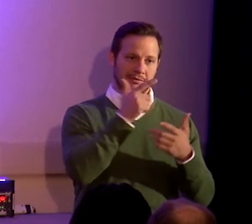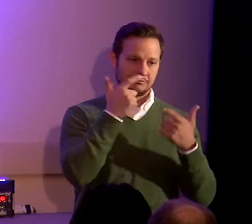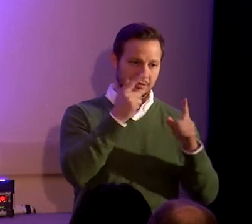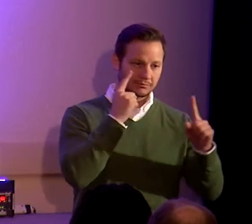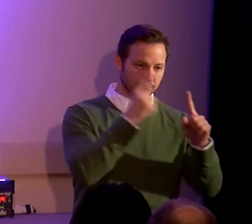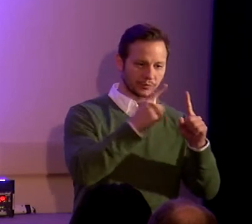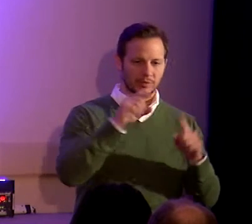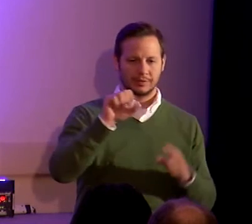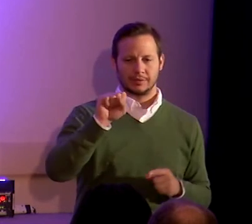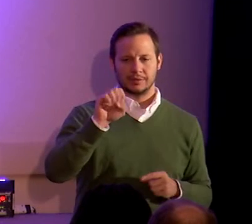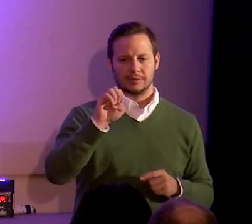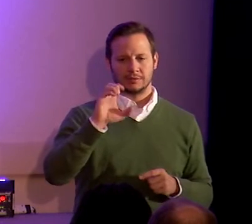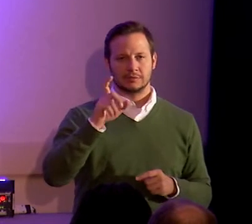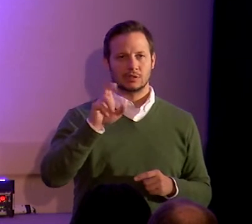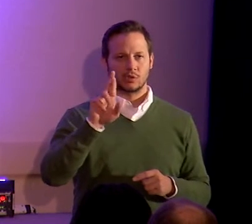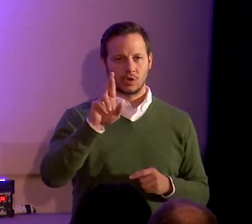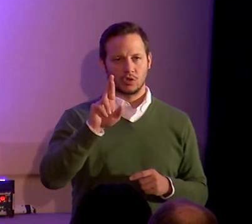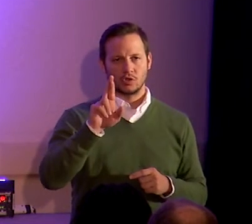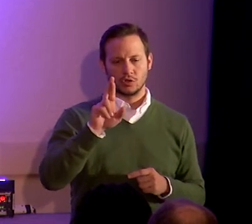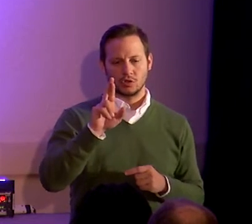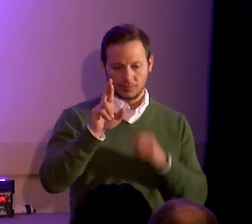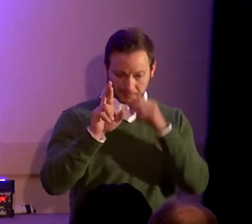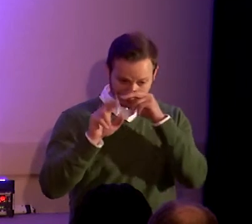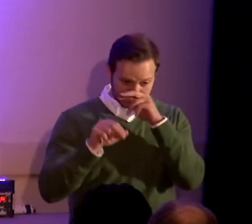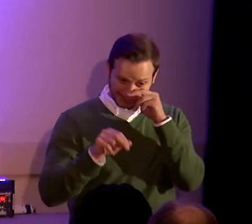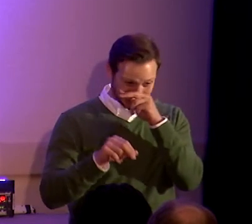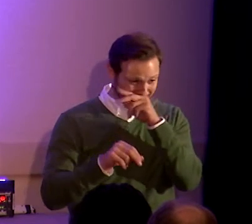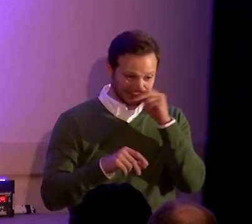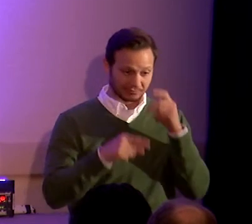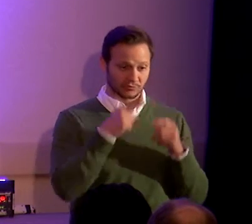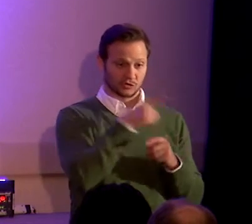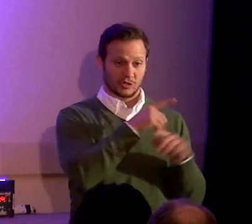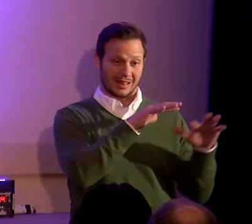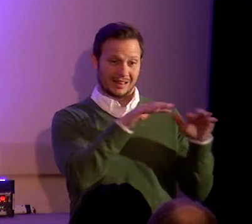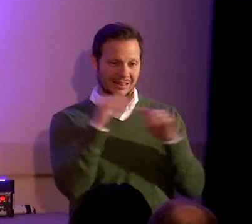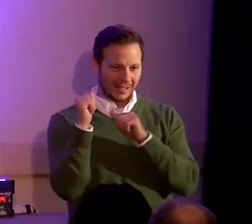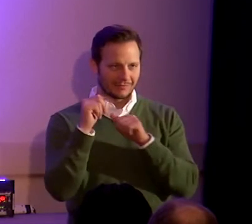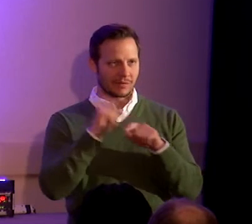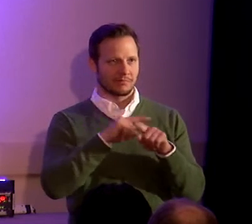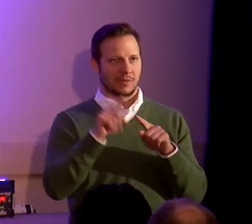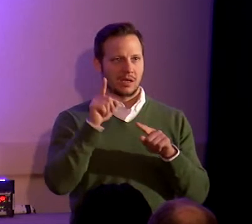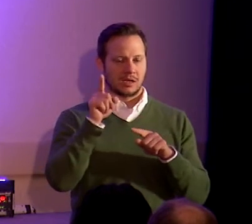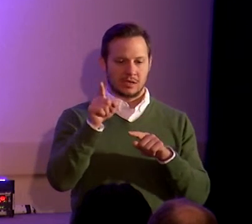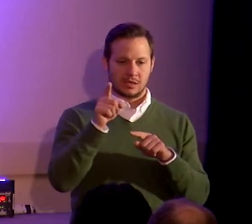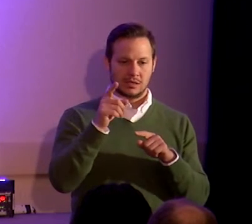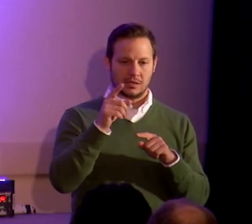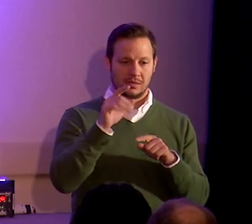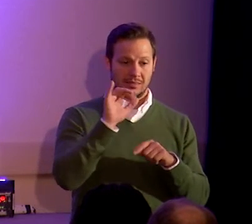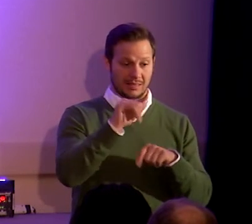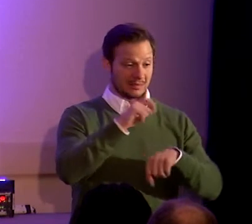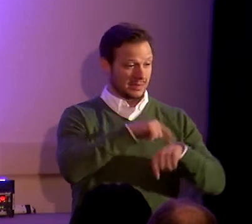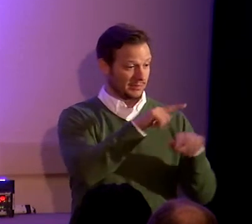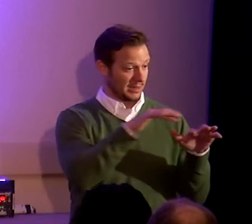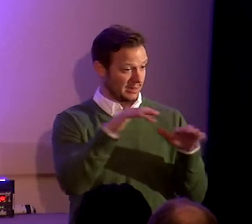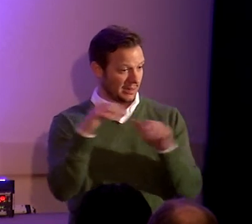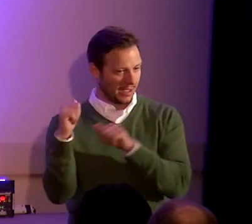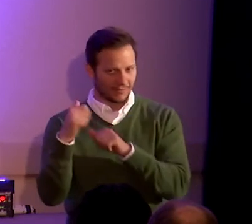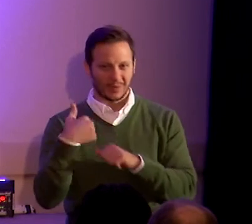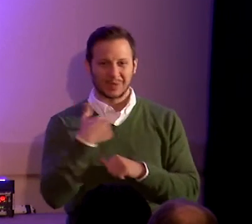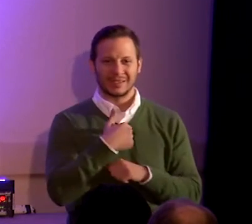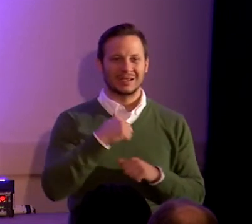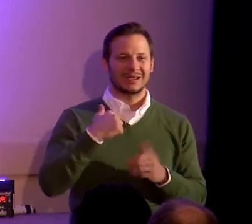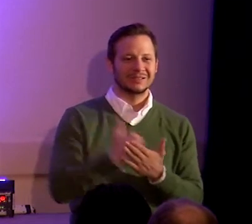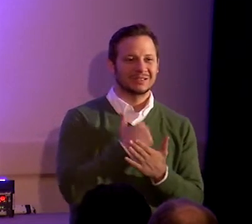left, she left to continue blazing trails for humanism. There wasn't a crisis, and when she left, there wasn't a crisis to find a